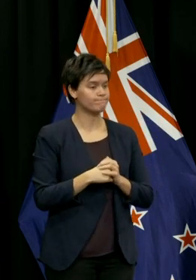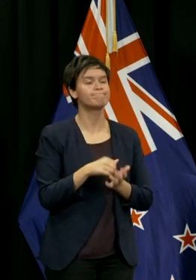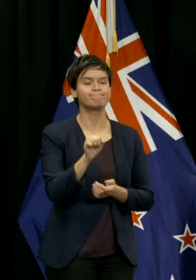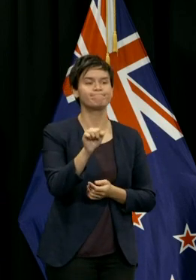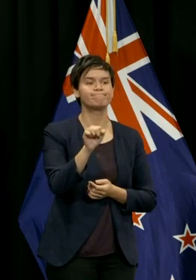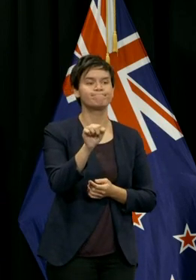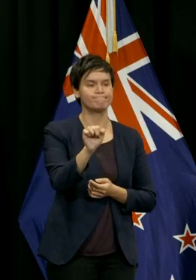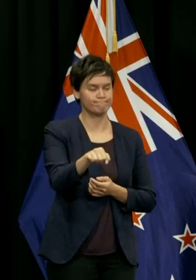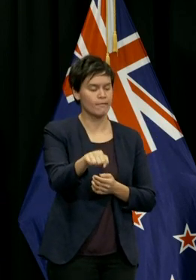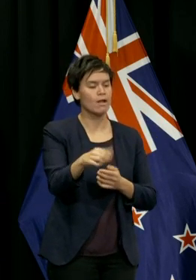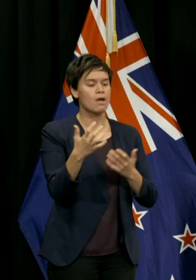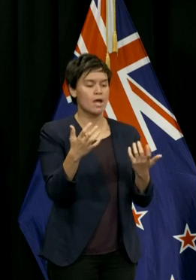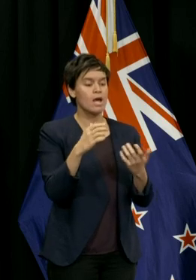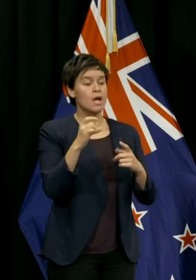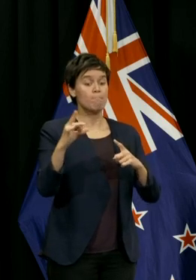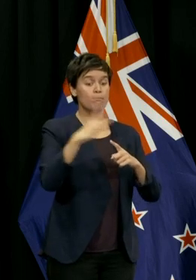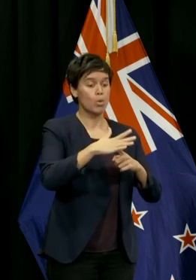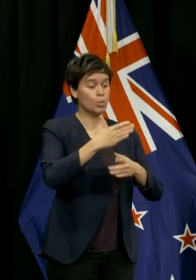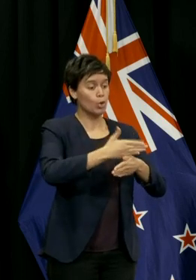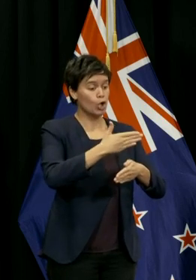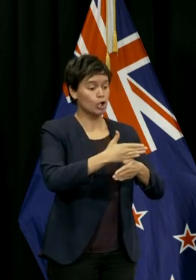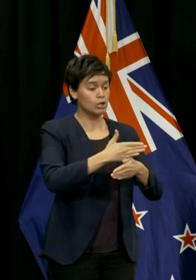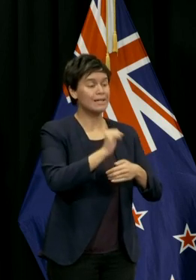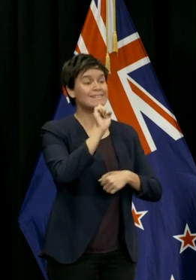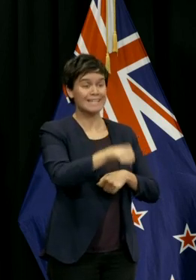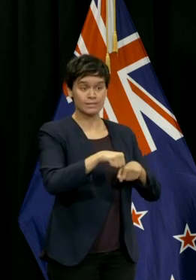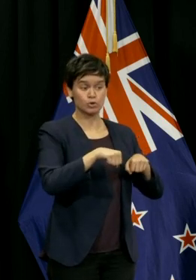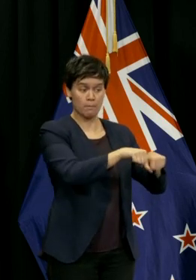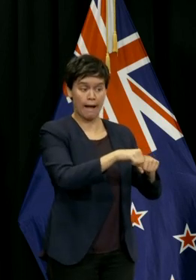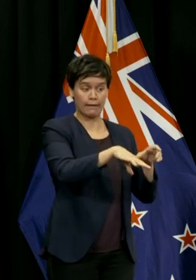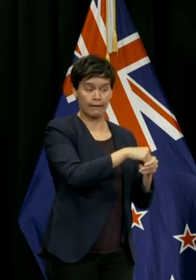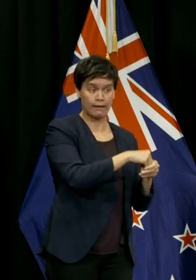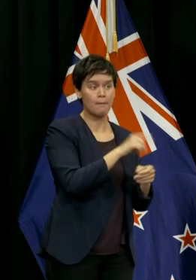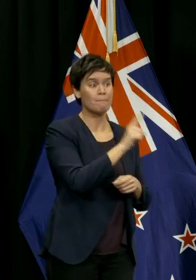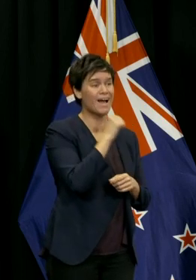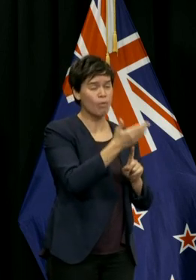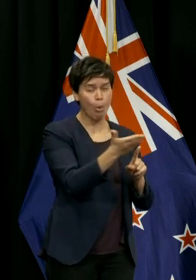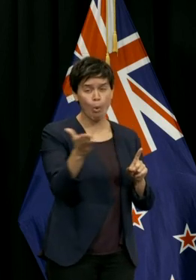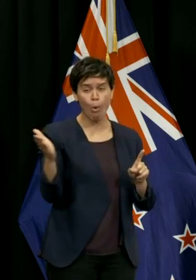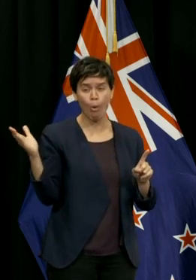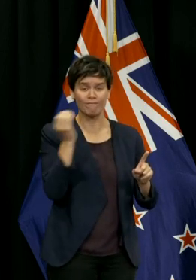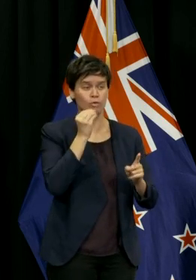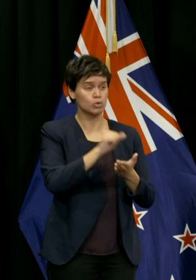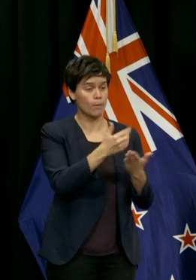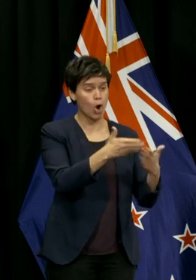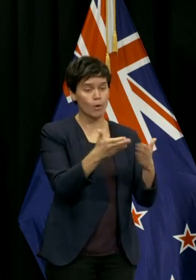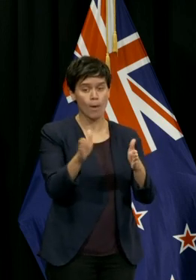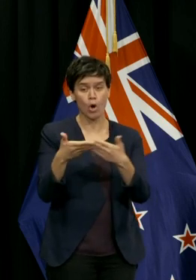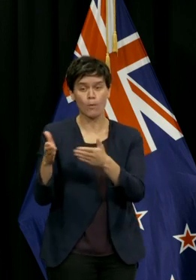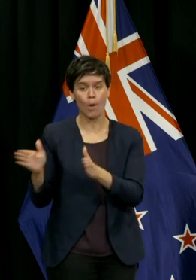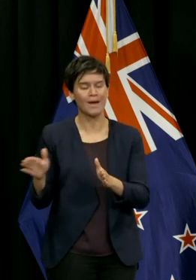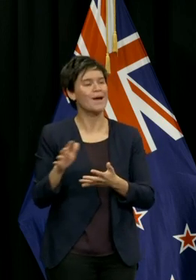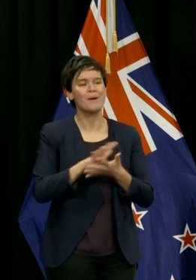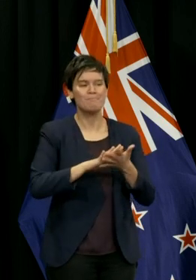is essential, but if we simply allowed every food outlet in New Zealand to open, we wouldn't achieve what we need to achieve, which is